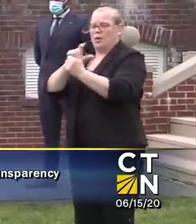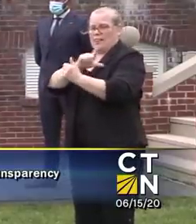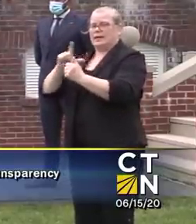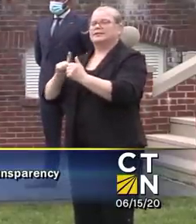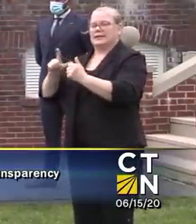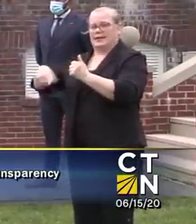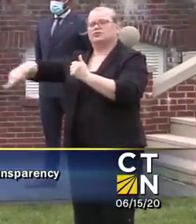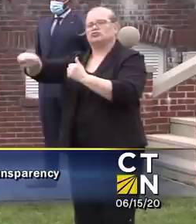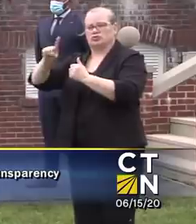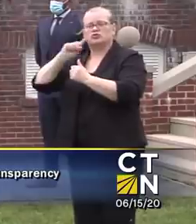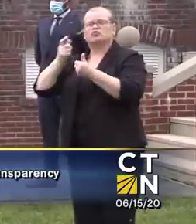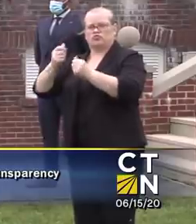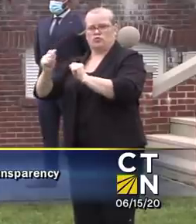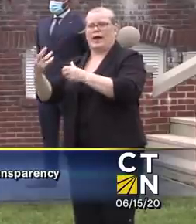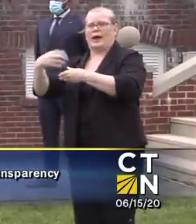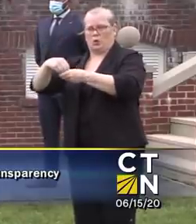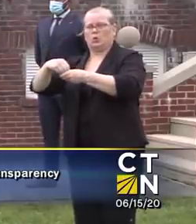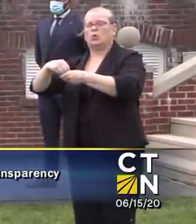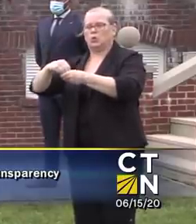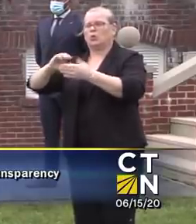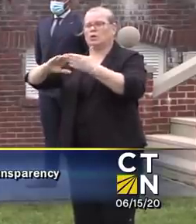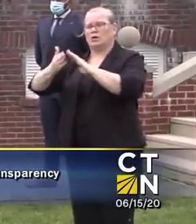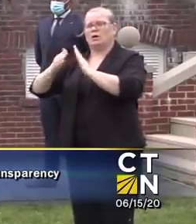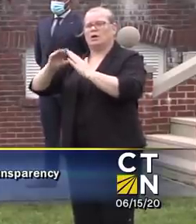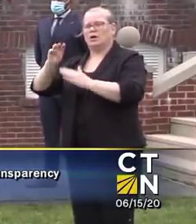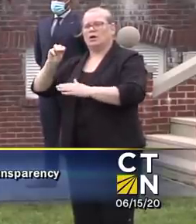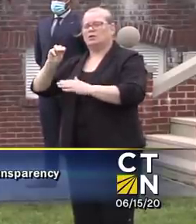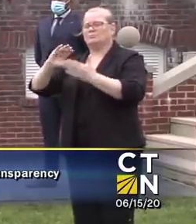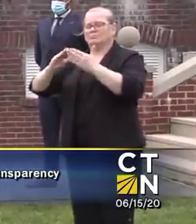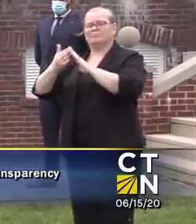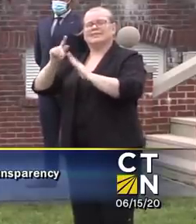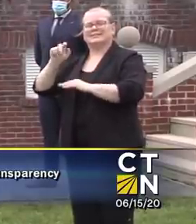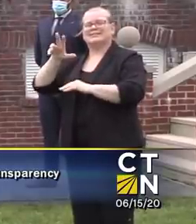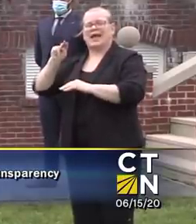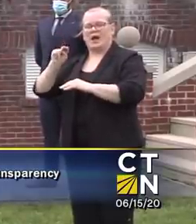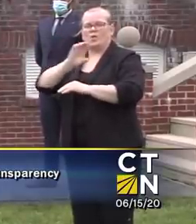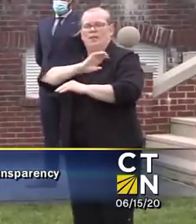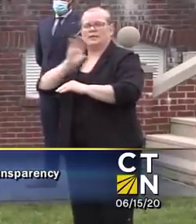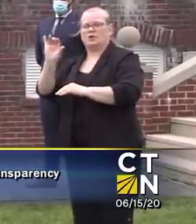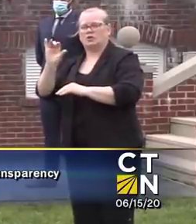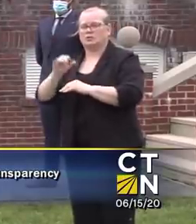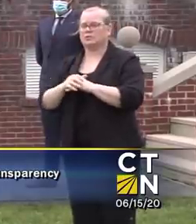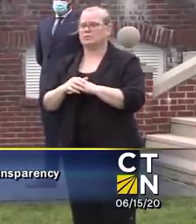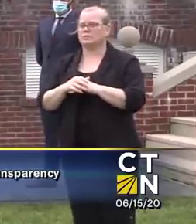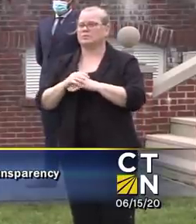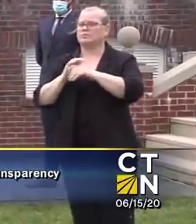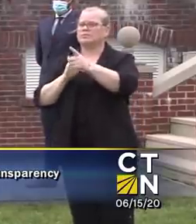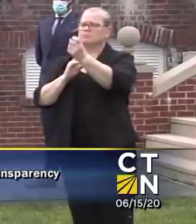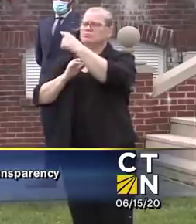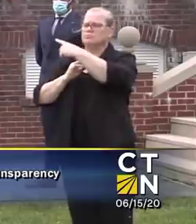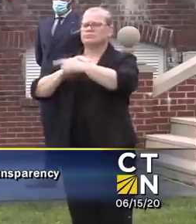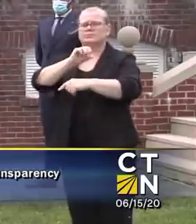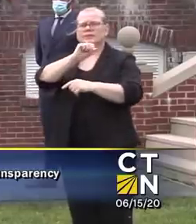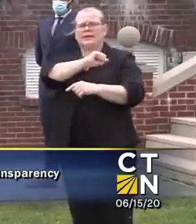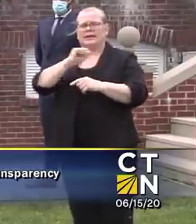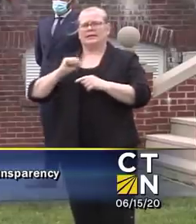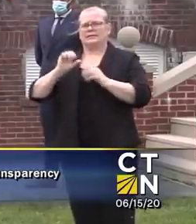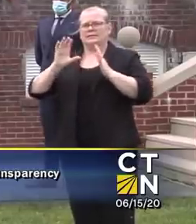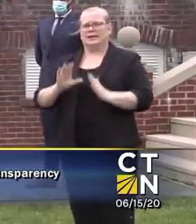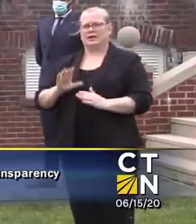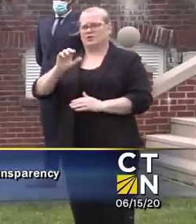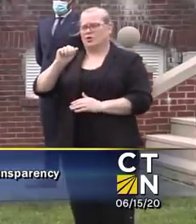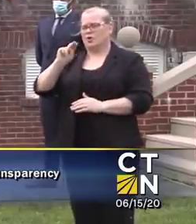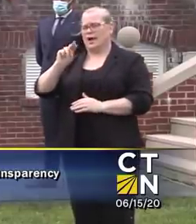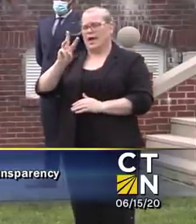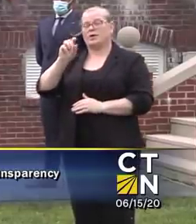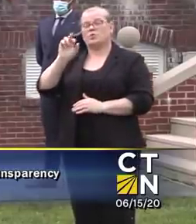well. Senator Anwar sent out a letter today asking you to declare racism as a public health emergency. Have you received